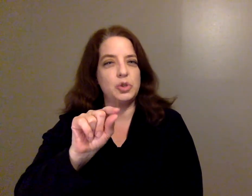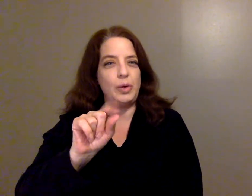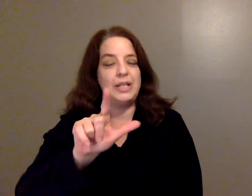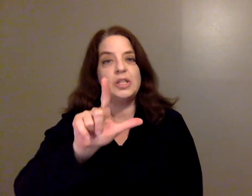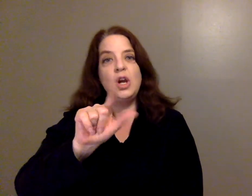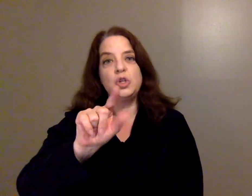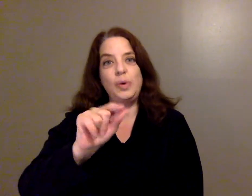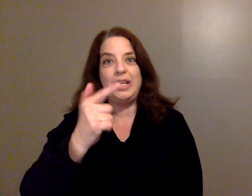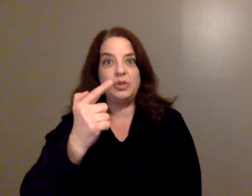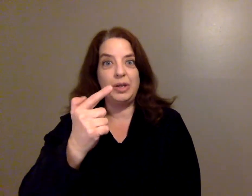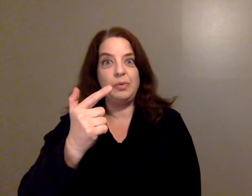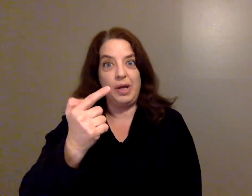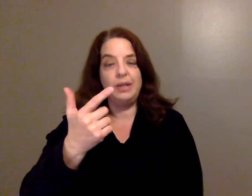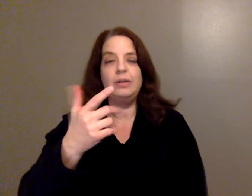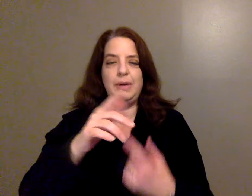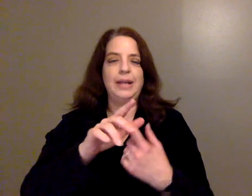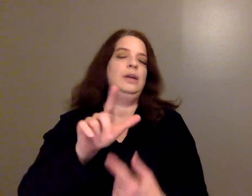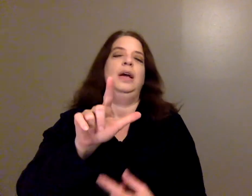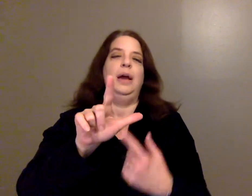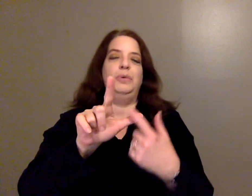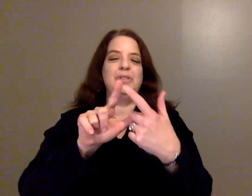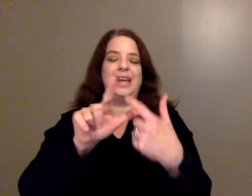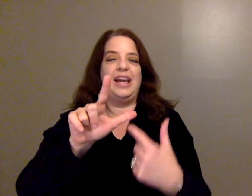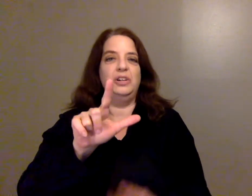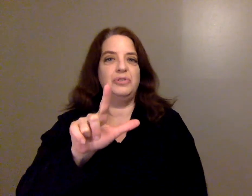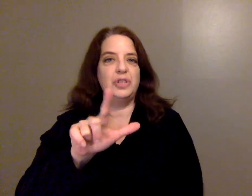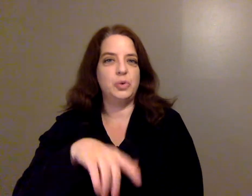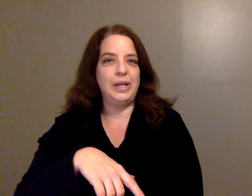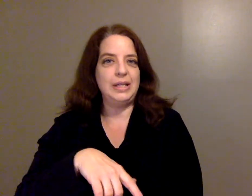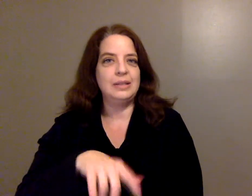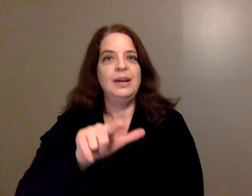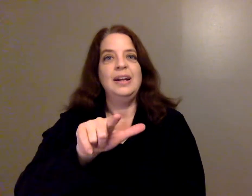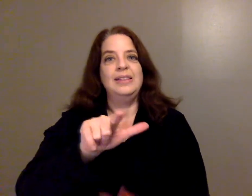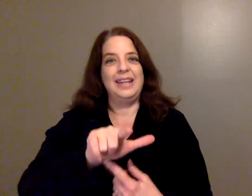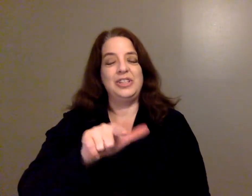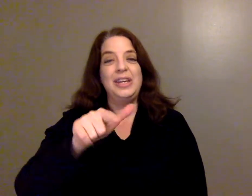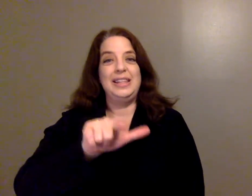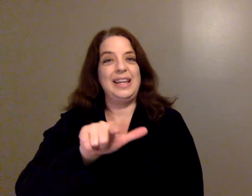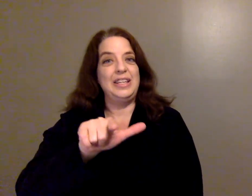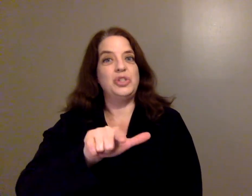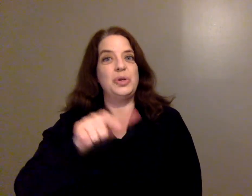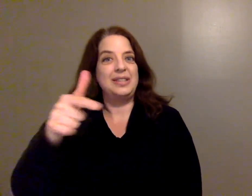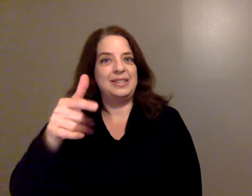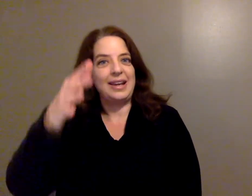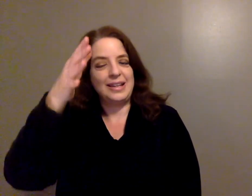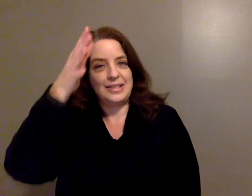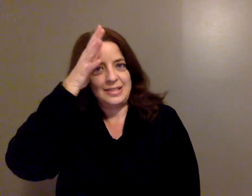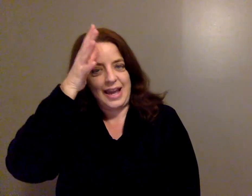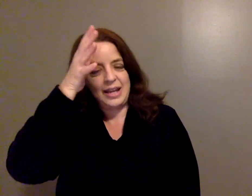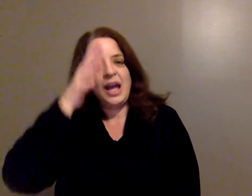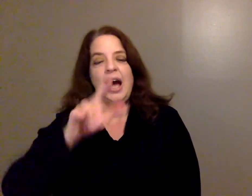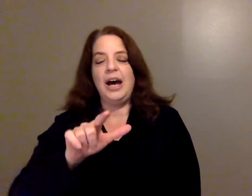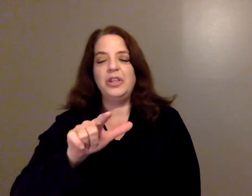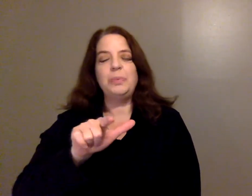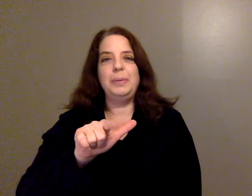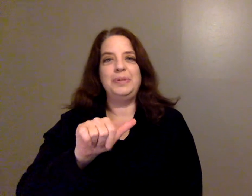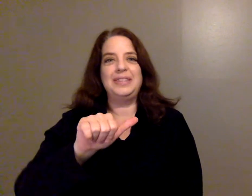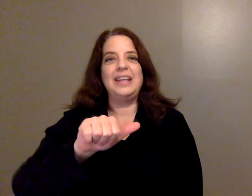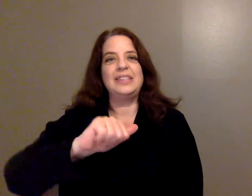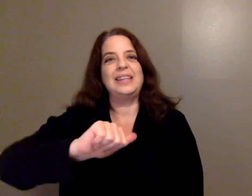20s, 20, 21, right? And we use that L for the 20s, that he's your second dad. Other people say it's like the